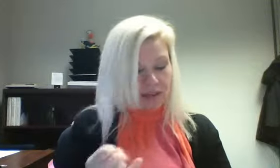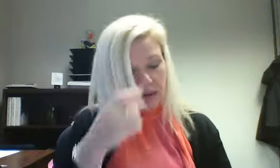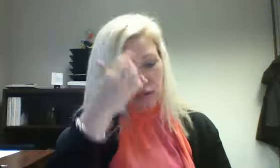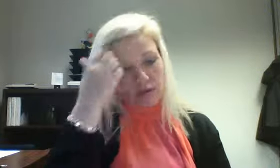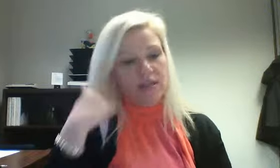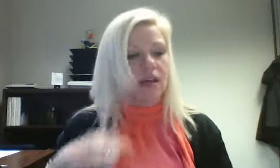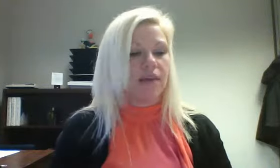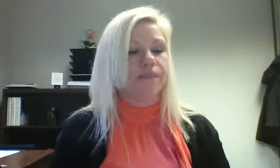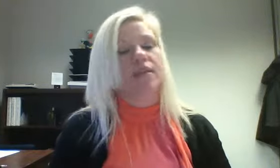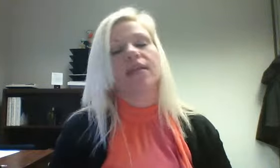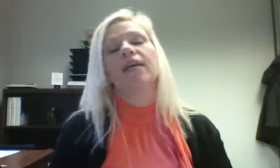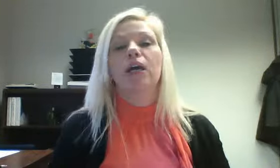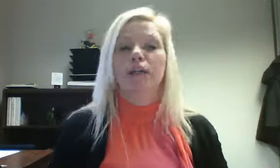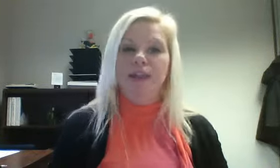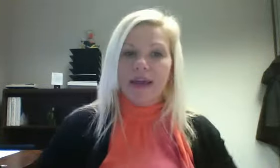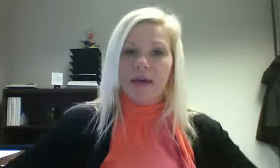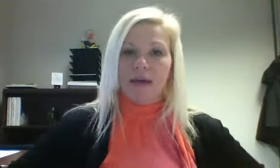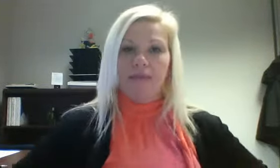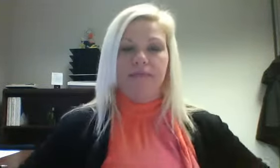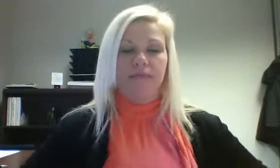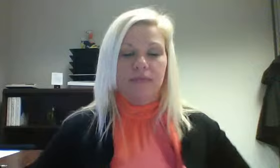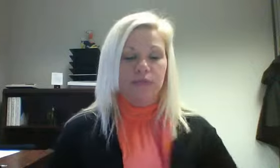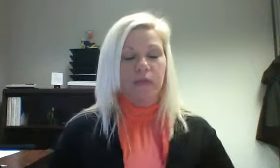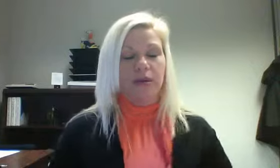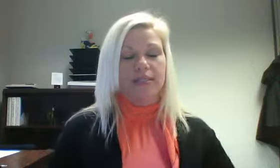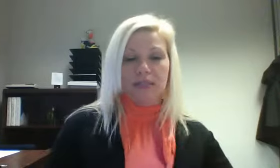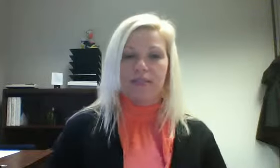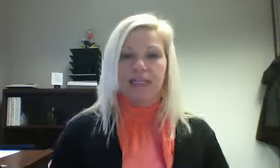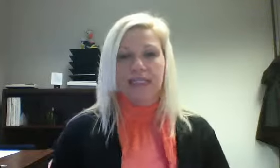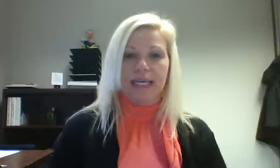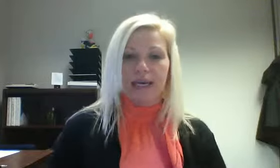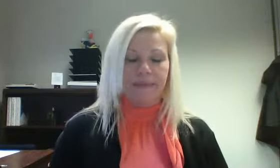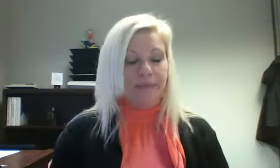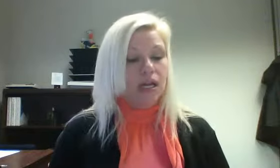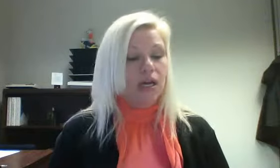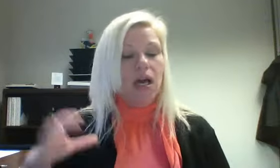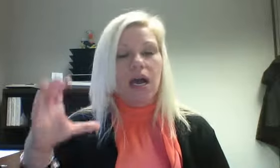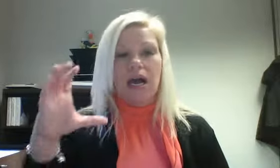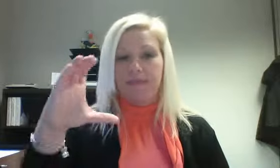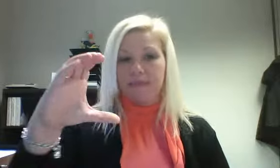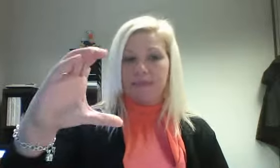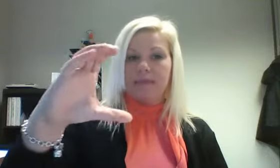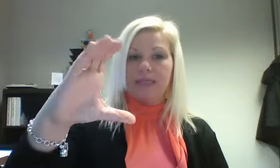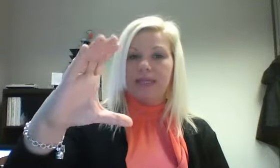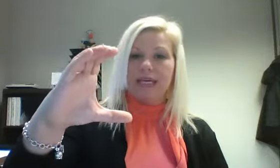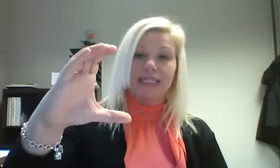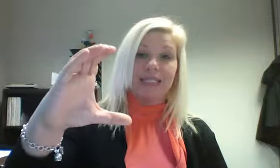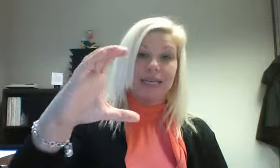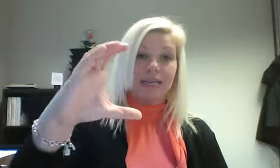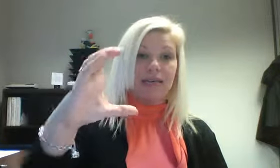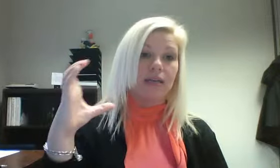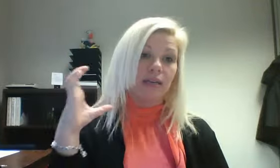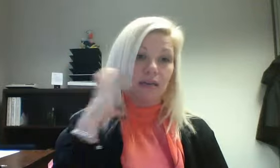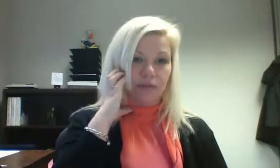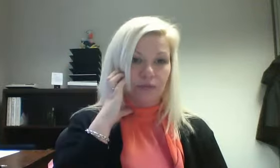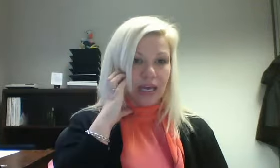thin or skinny. Thick. So if you want to say somebody's thick, it's like a C right